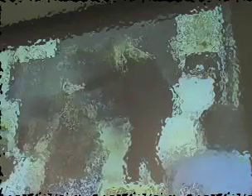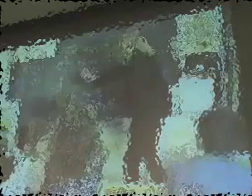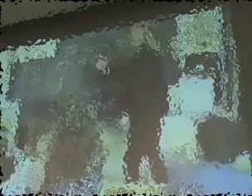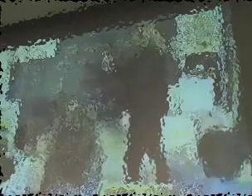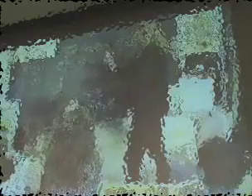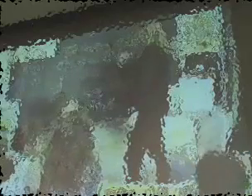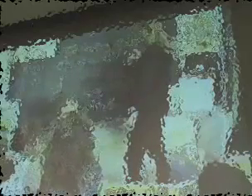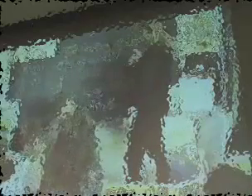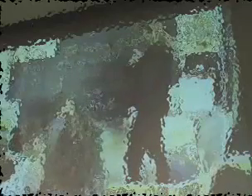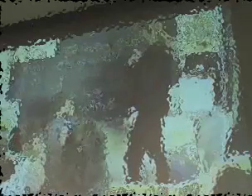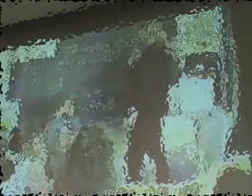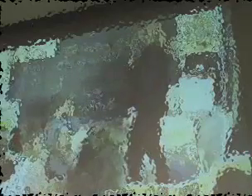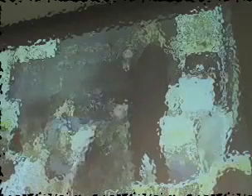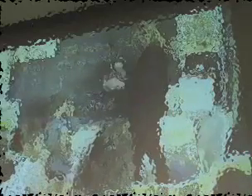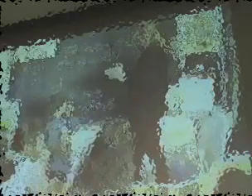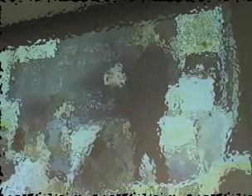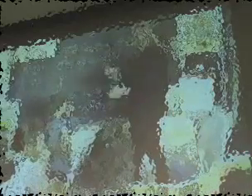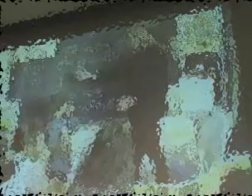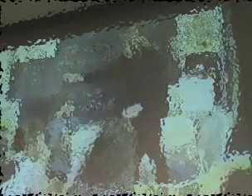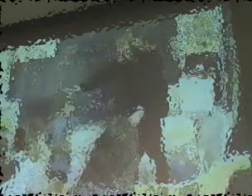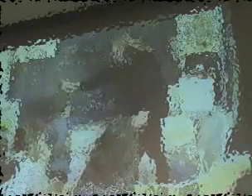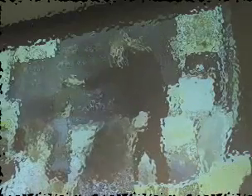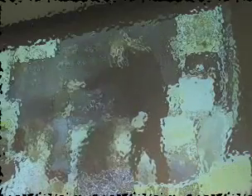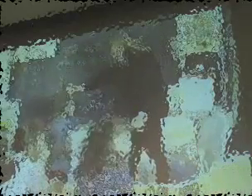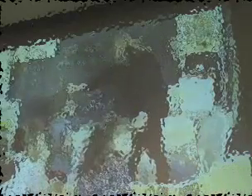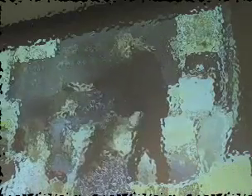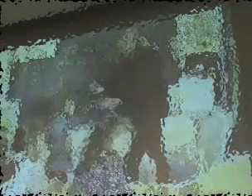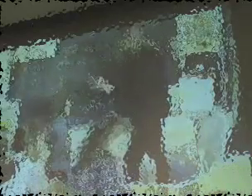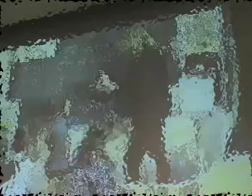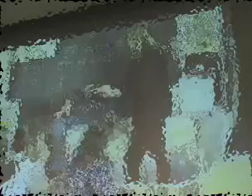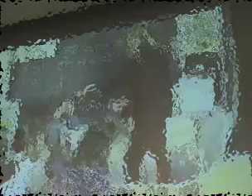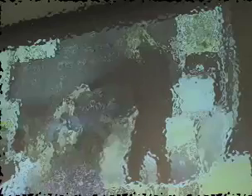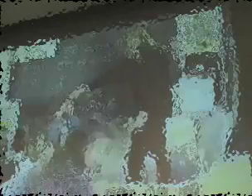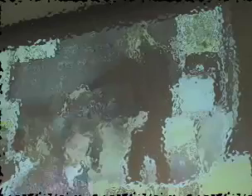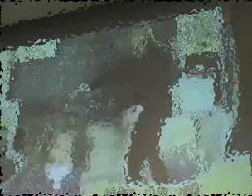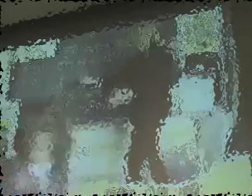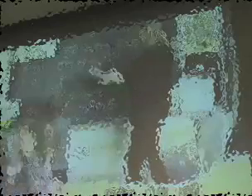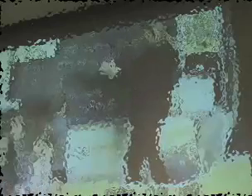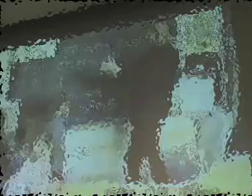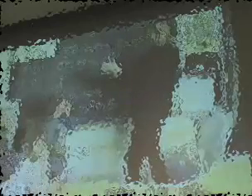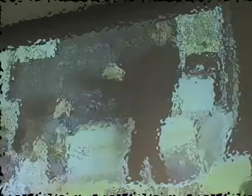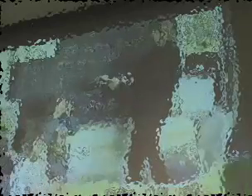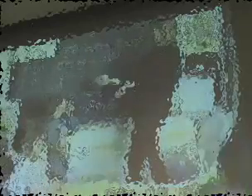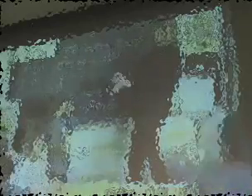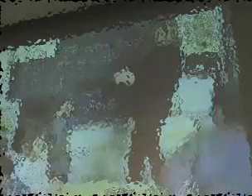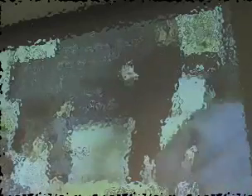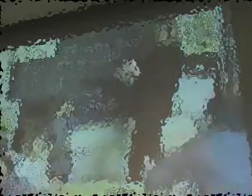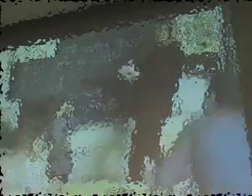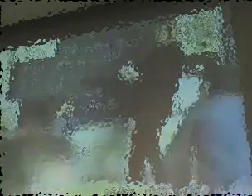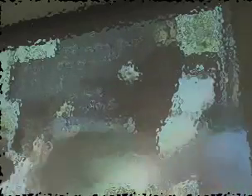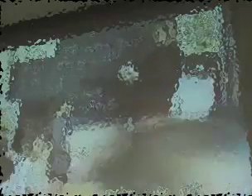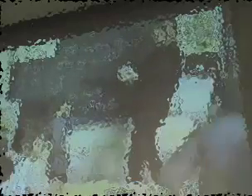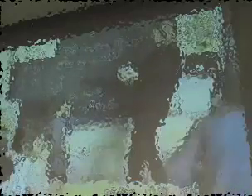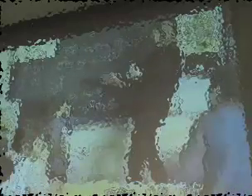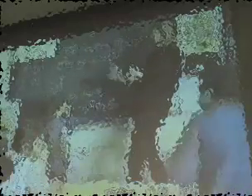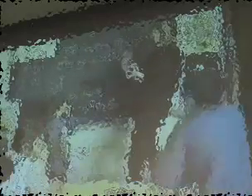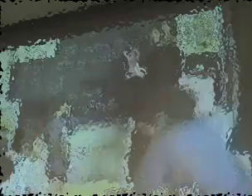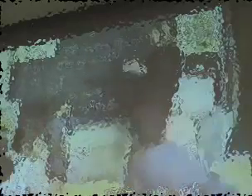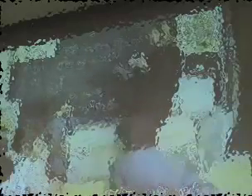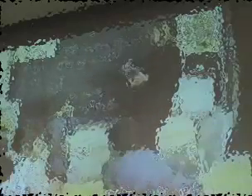same word? It. Is that the same word? No. Nah, it's a different word.